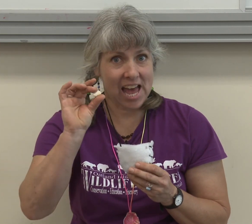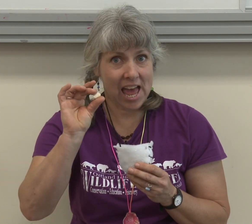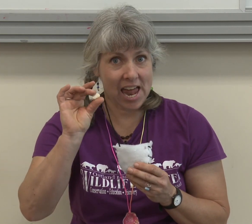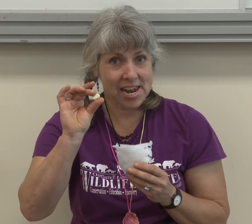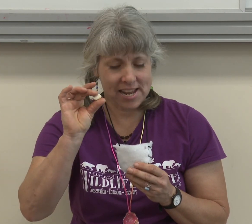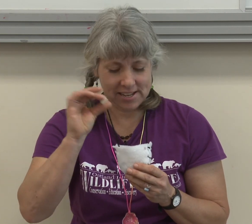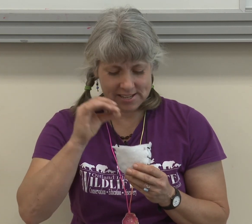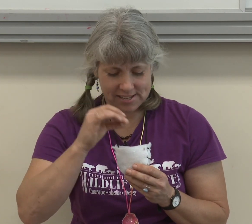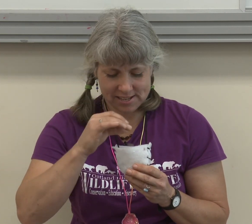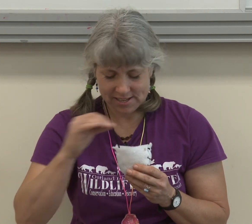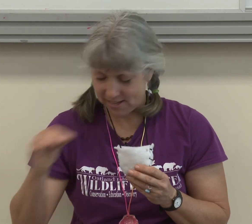10,